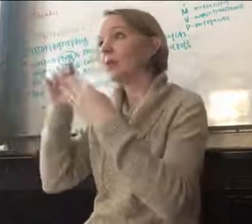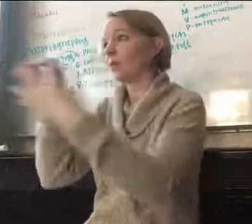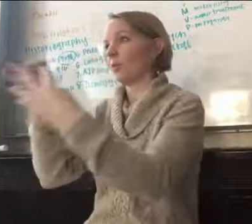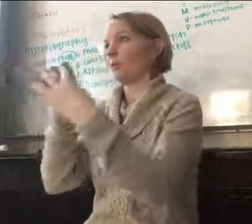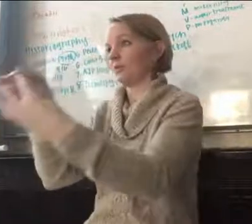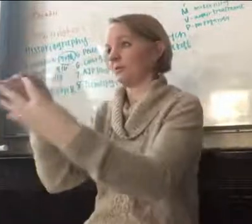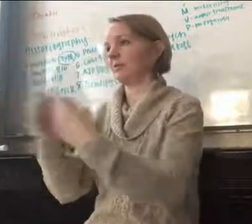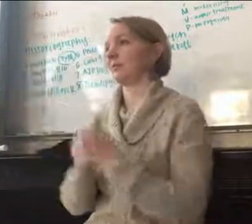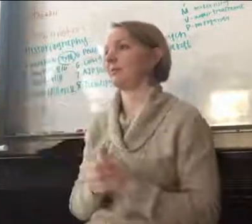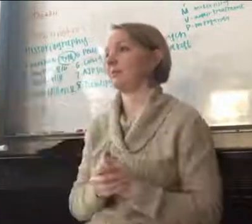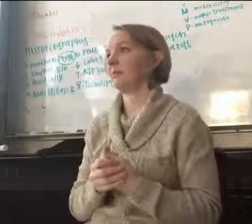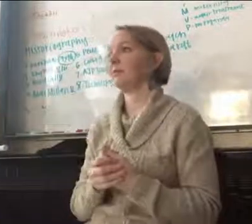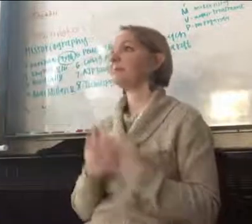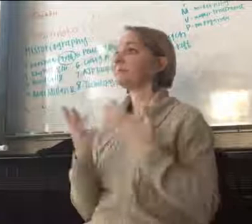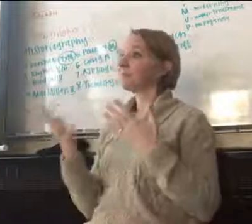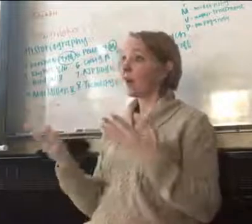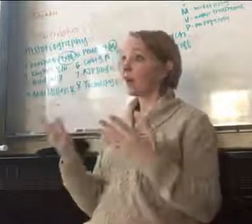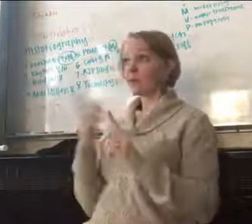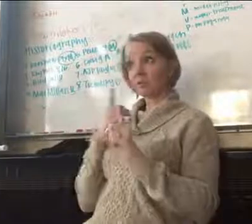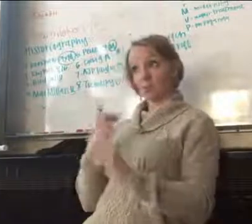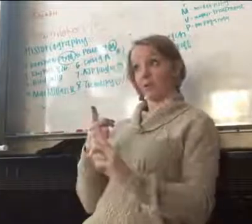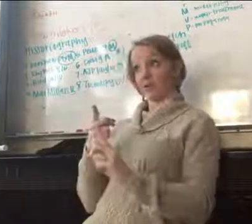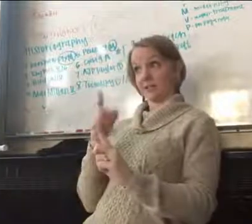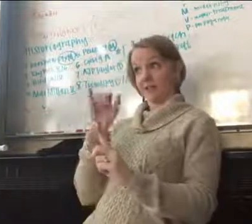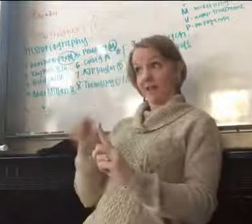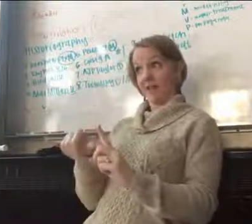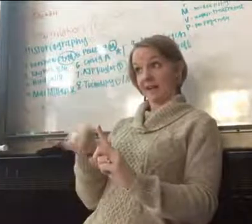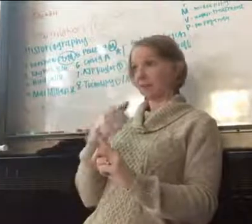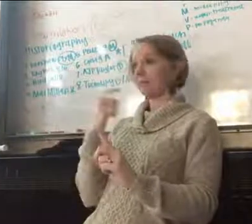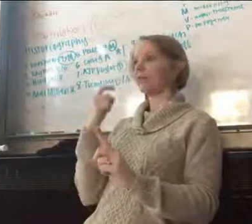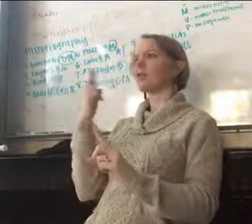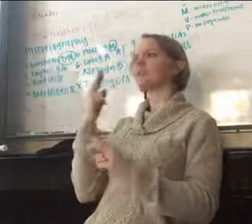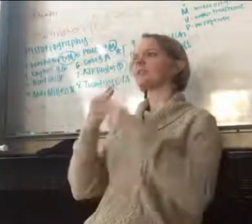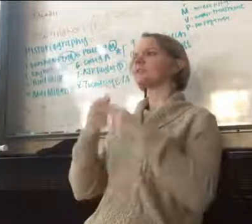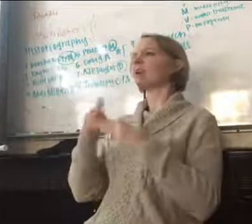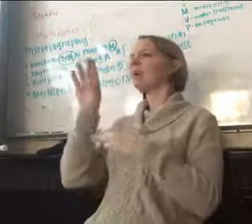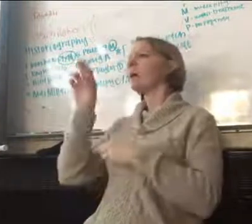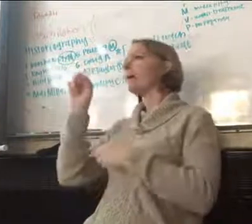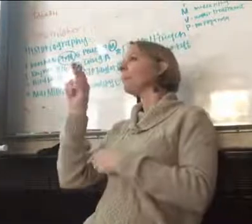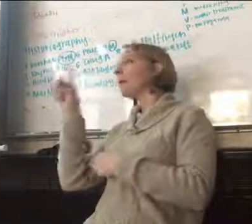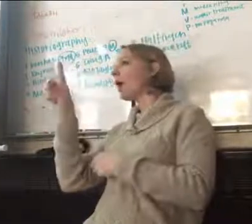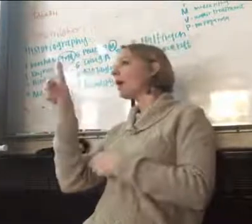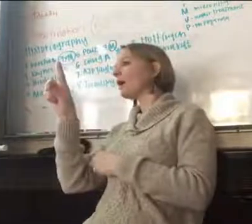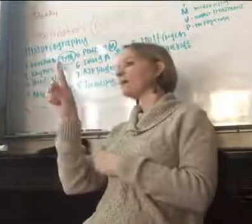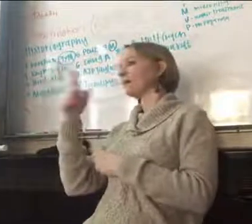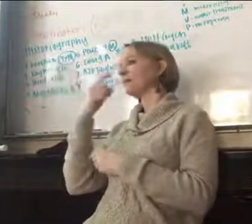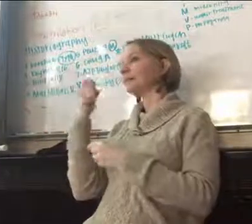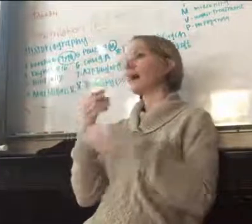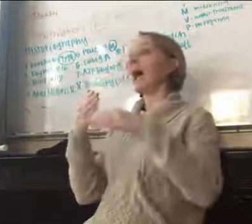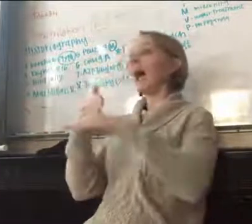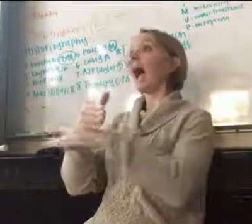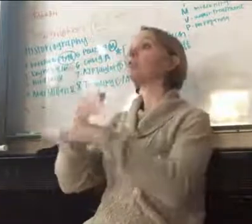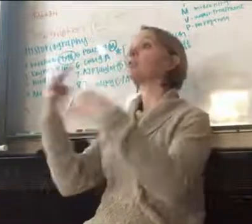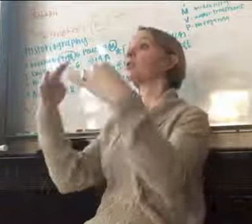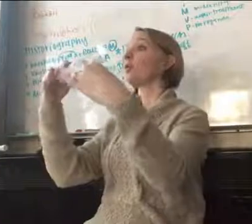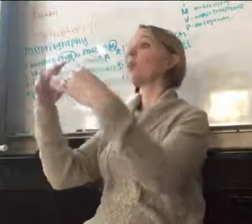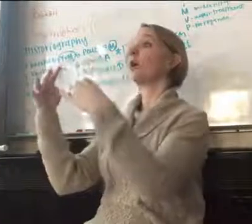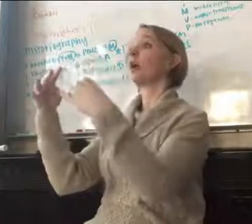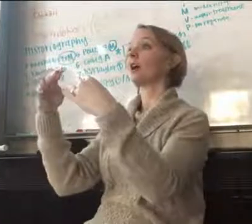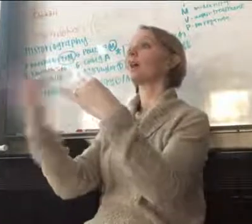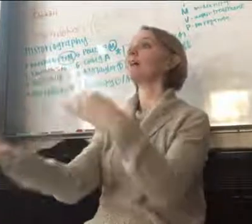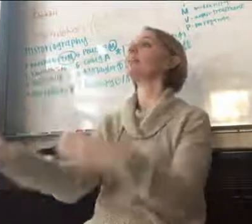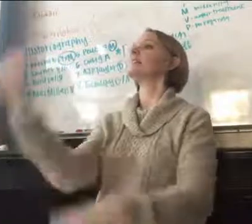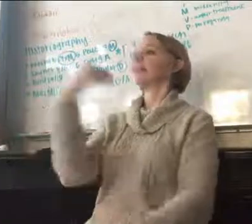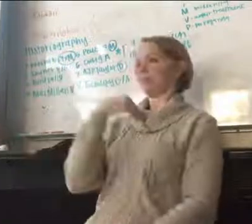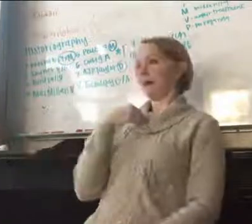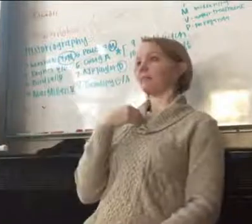war. Now, the whole point of this, though, is because why it's called a bond or a loan is because after the war, they give you